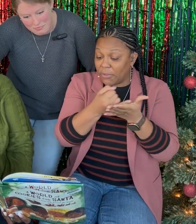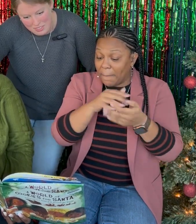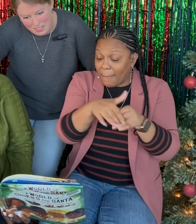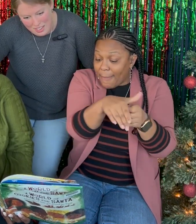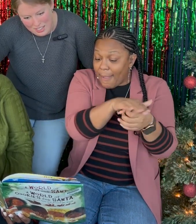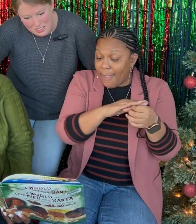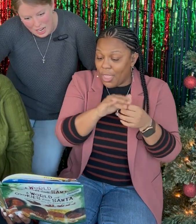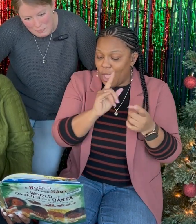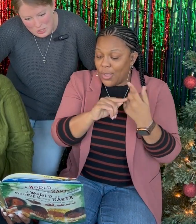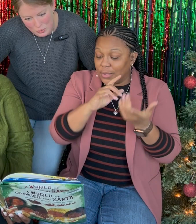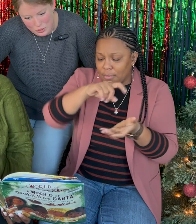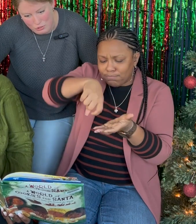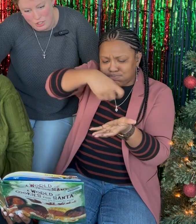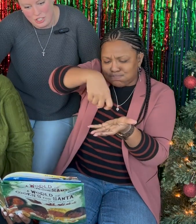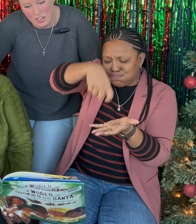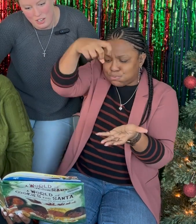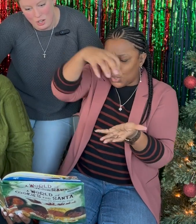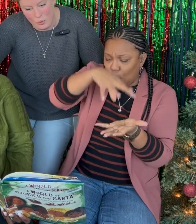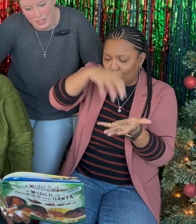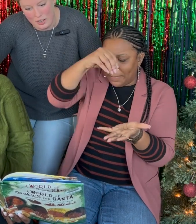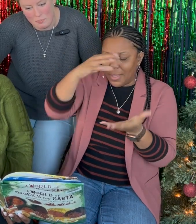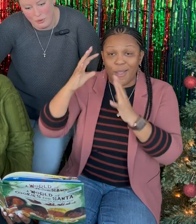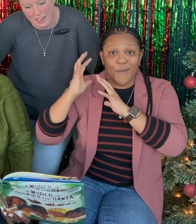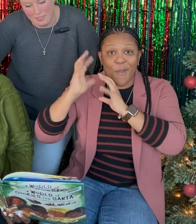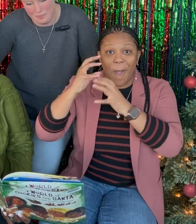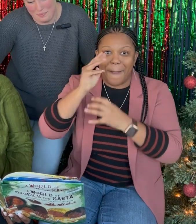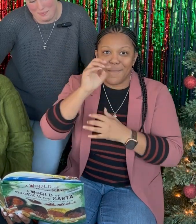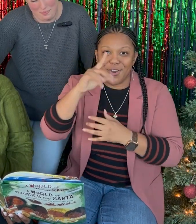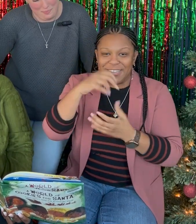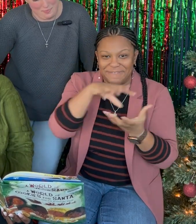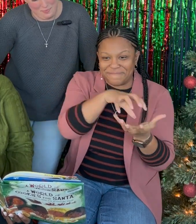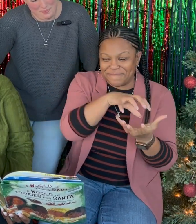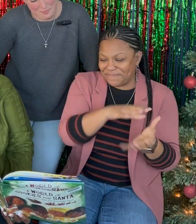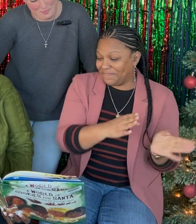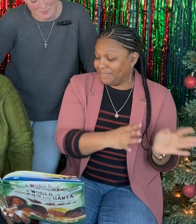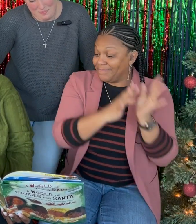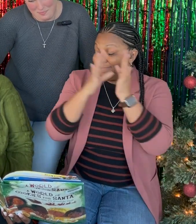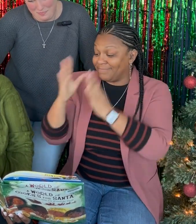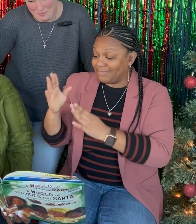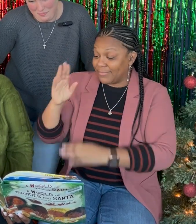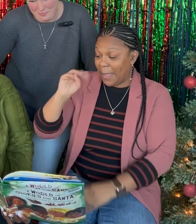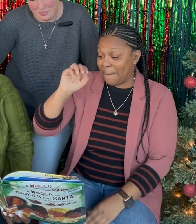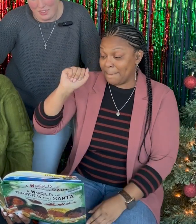jam and topped with crunchy coconut meringue.